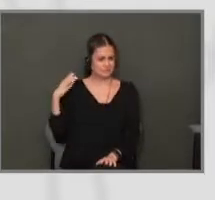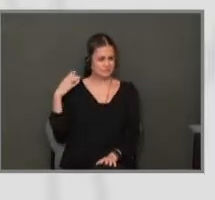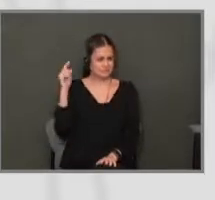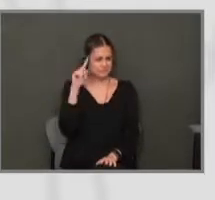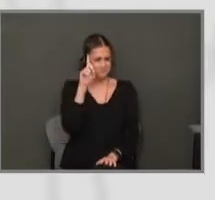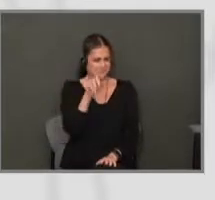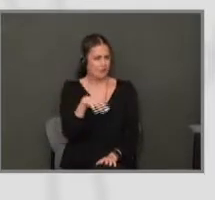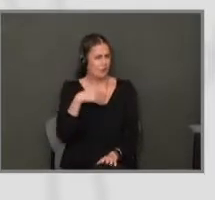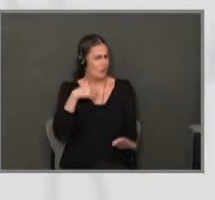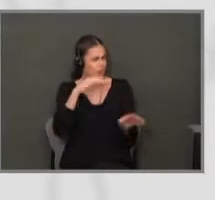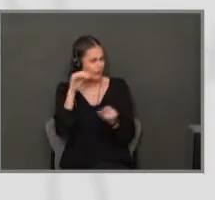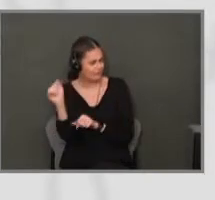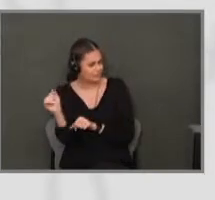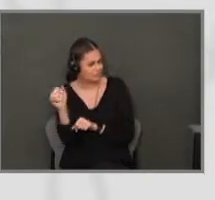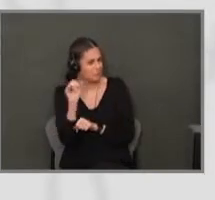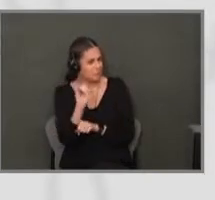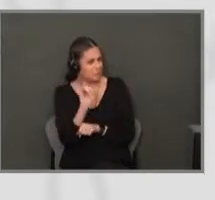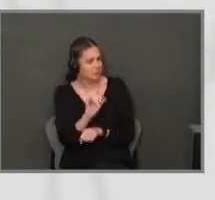No, he left, didn't he?